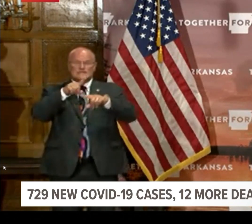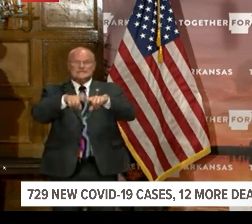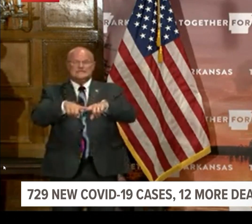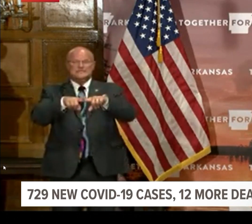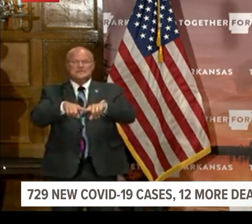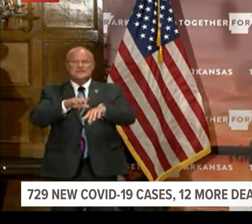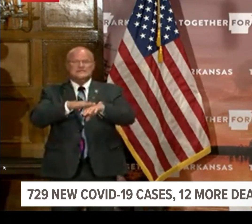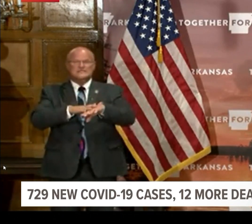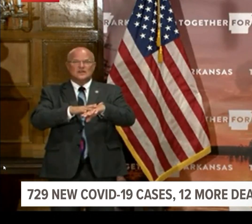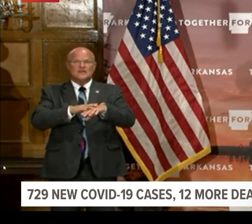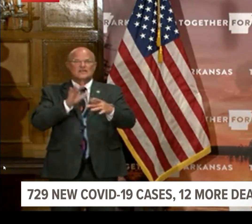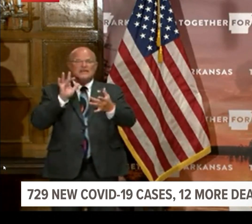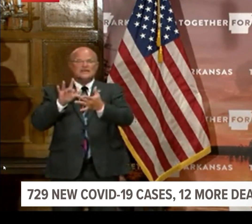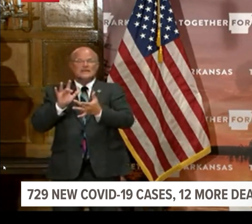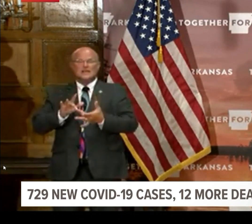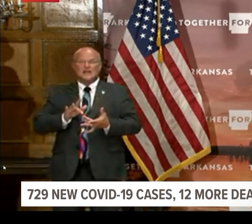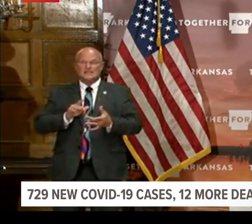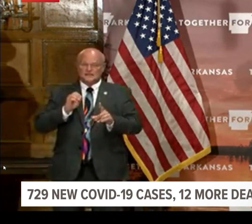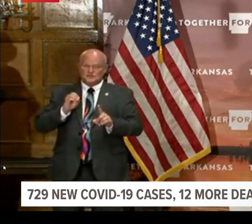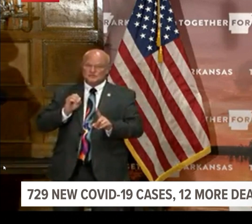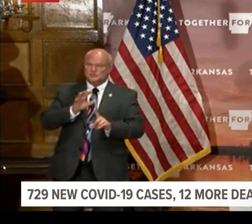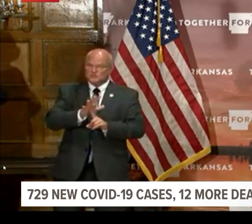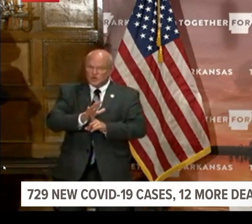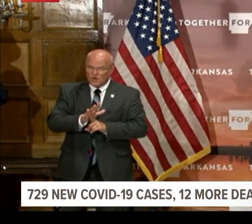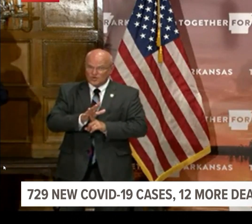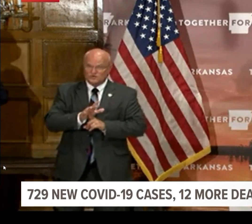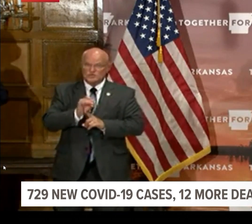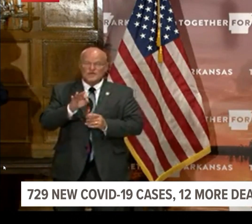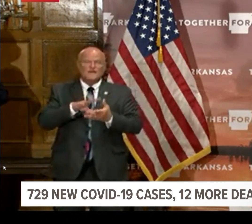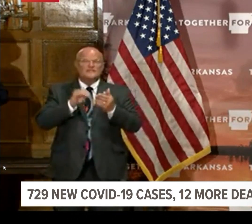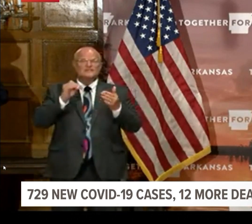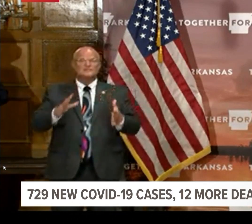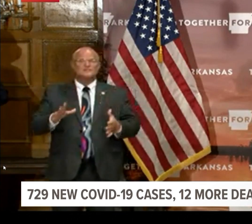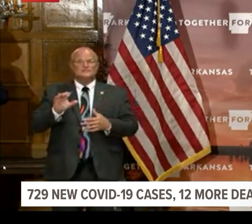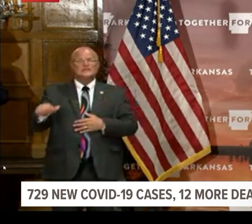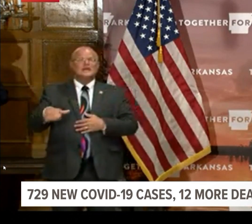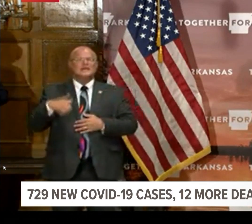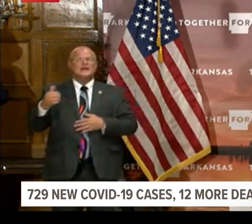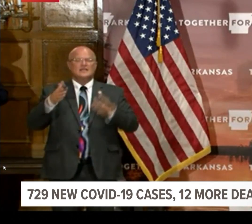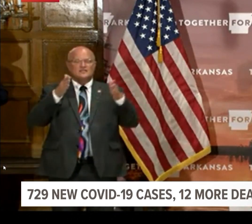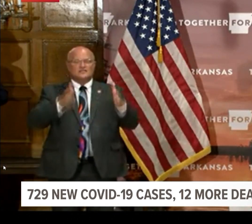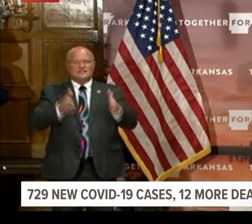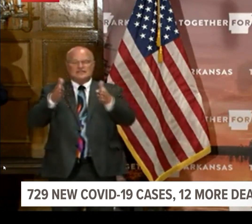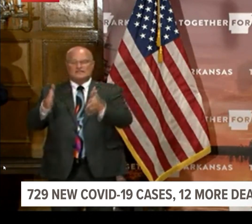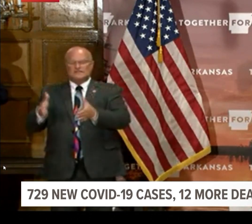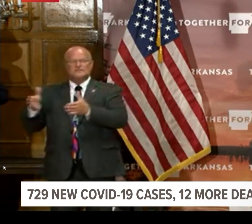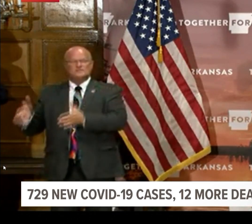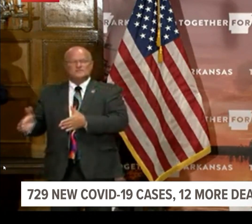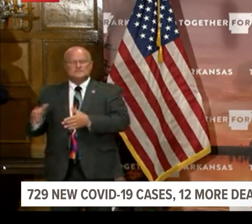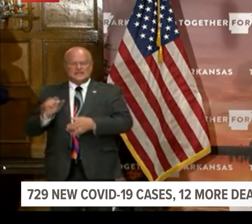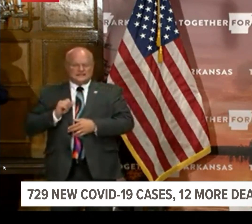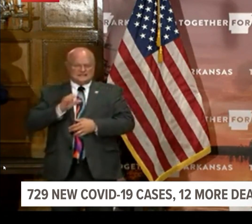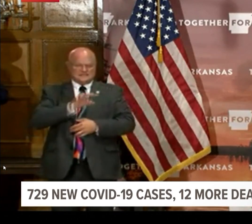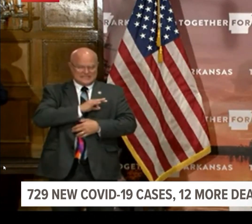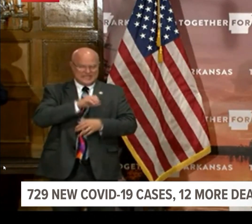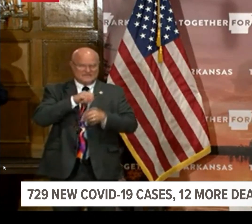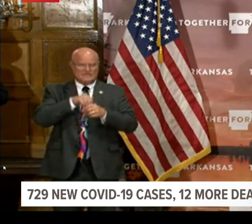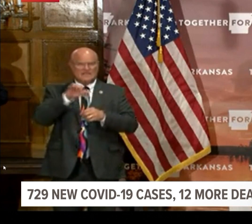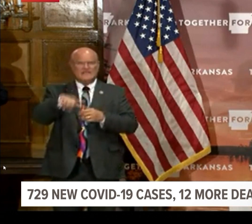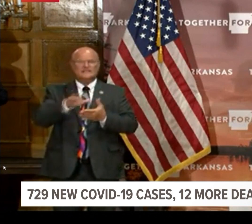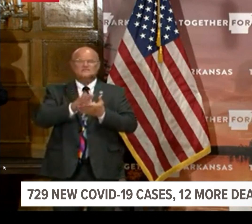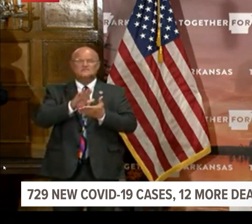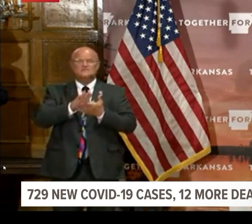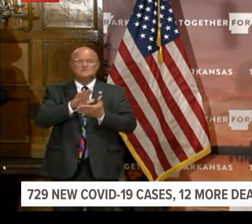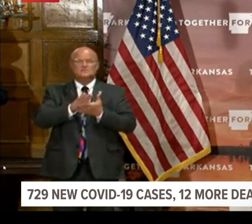on the degree of contact or exposure of the students and other individuals, the staff in the